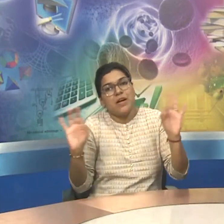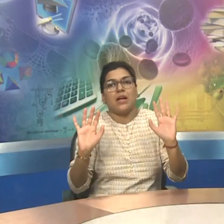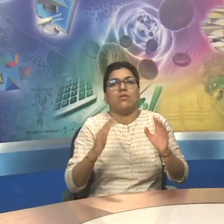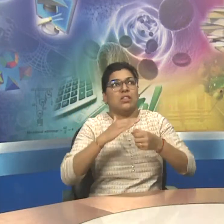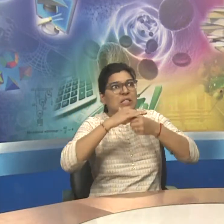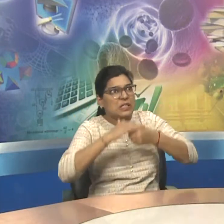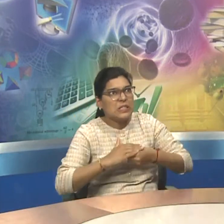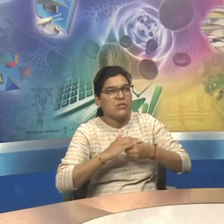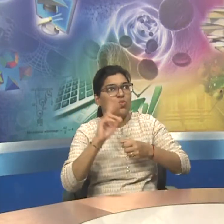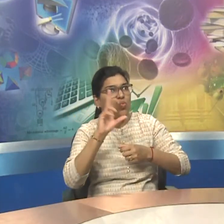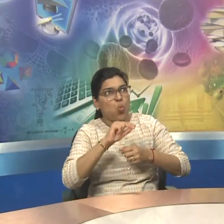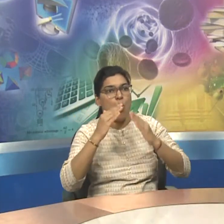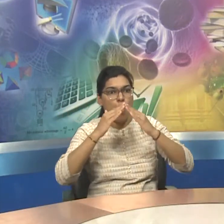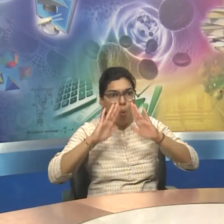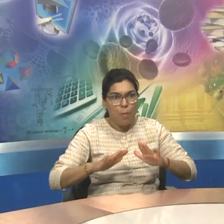and person